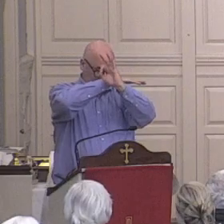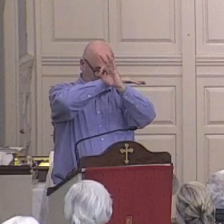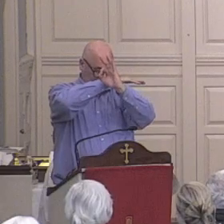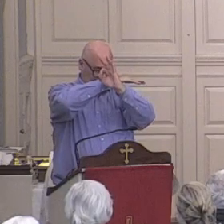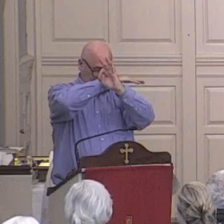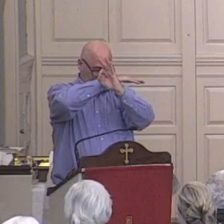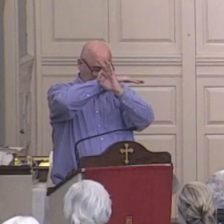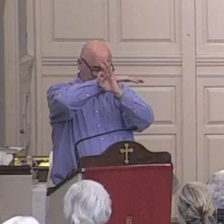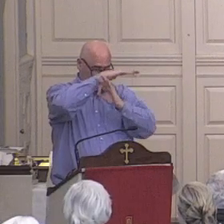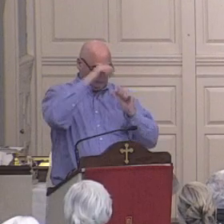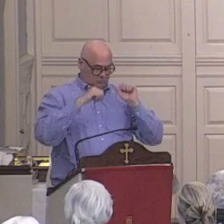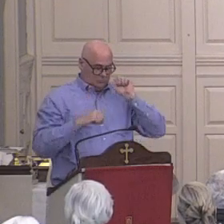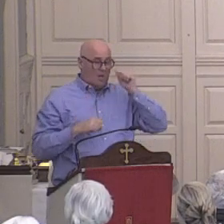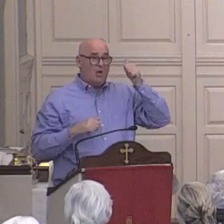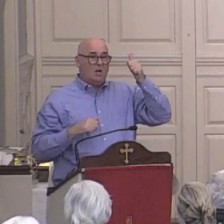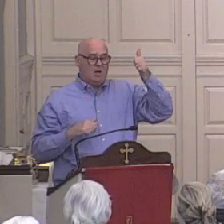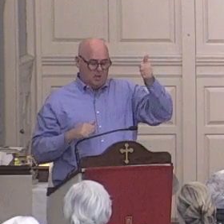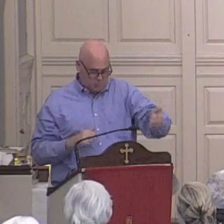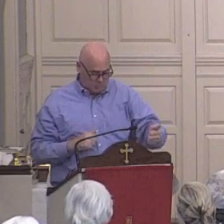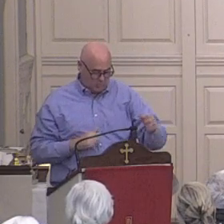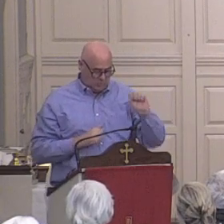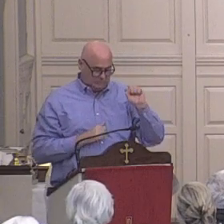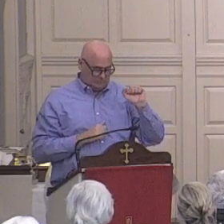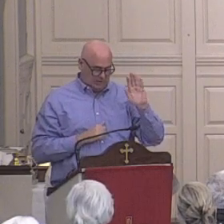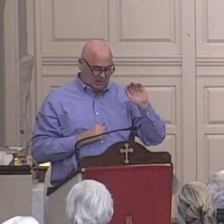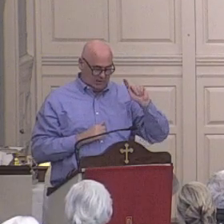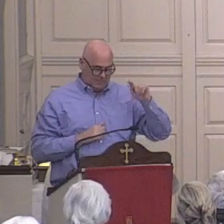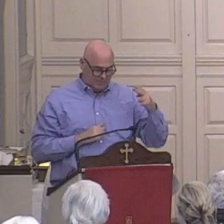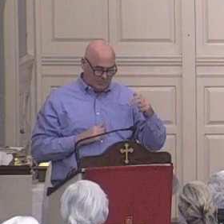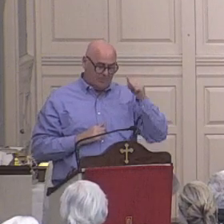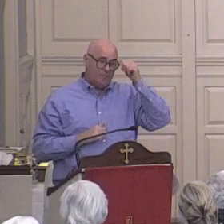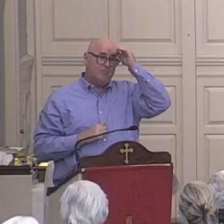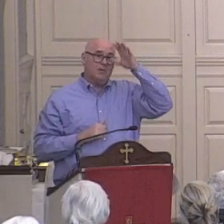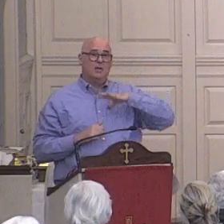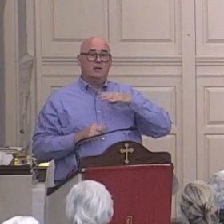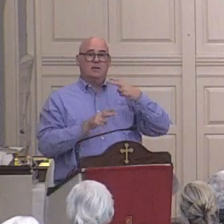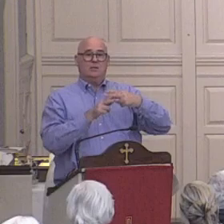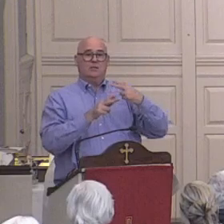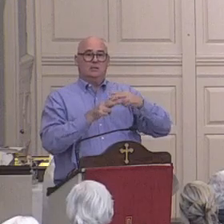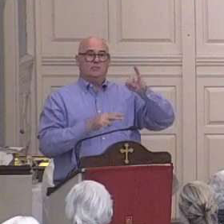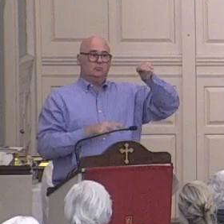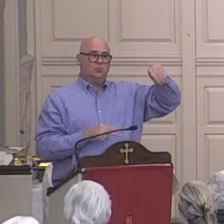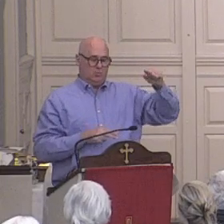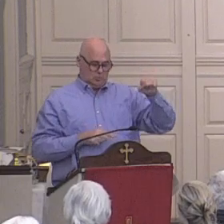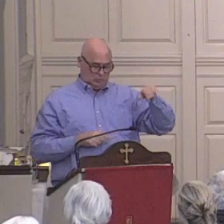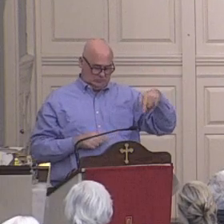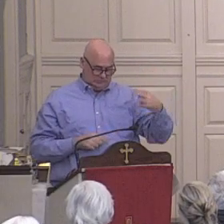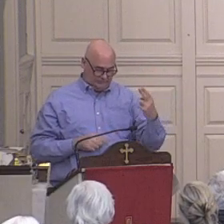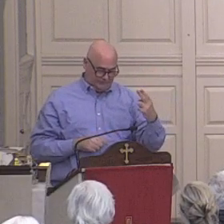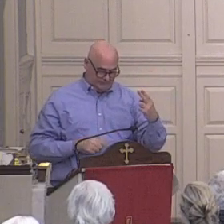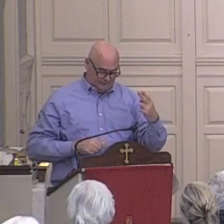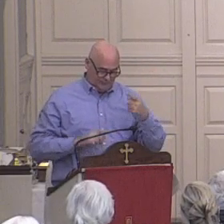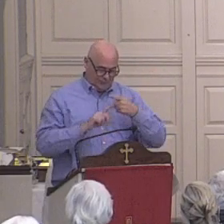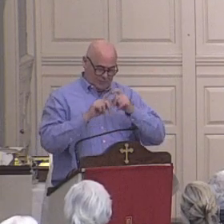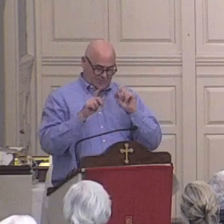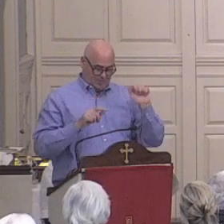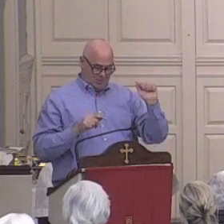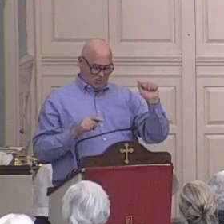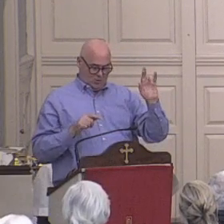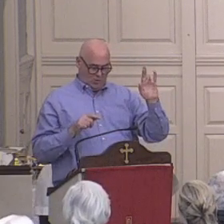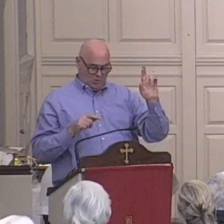When it was already evening, since it was the day of preparation, the day before the